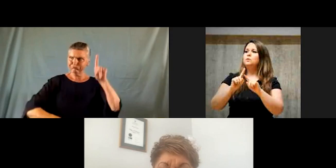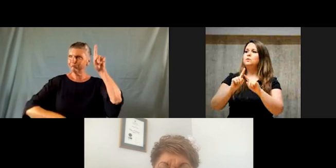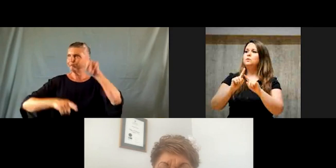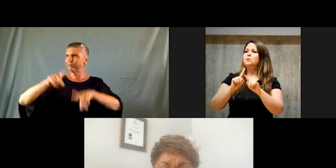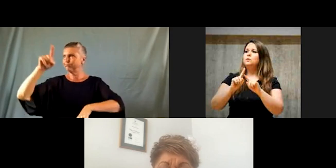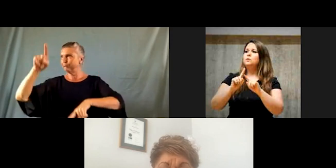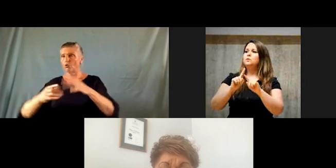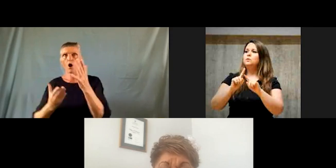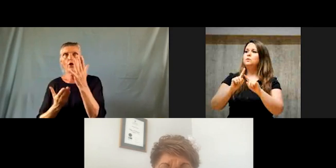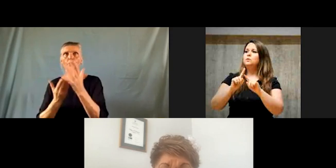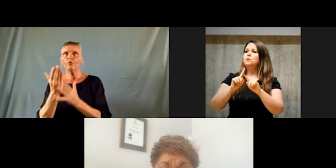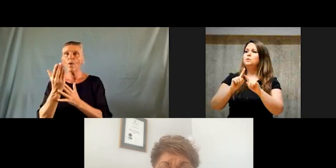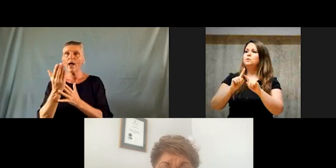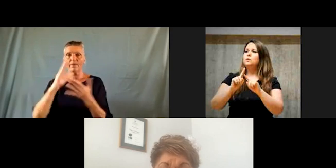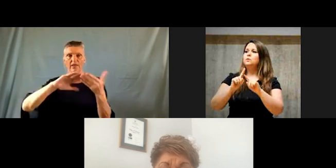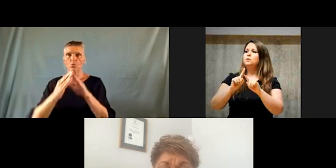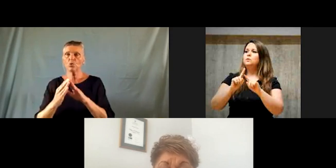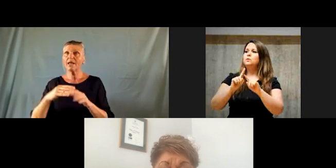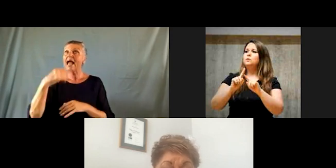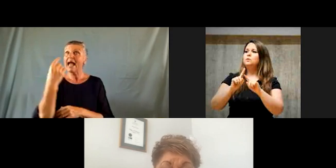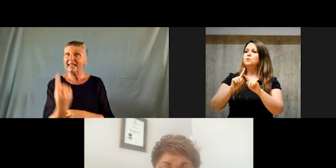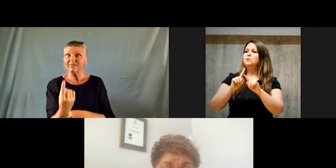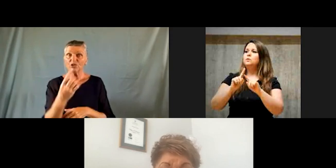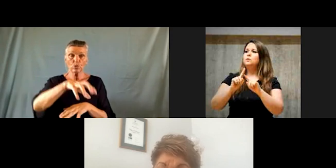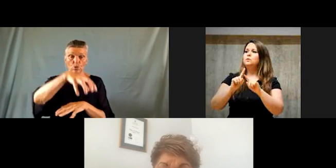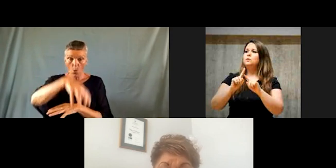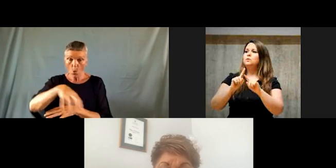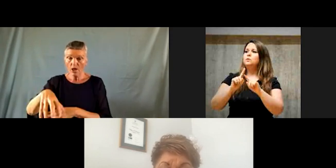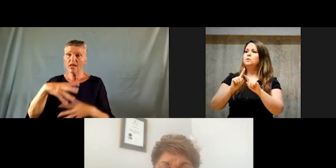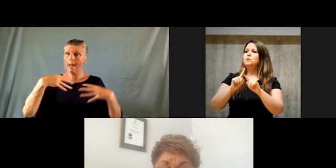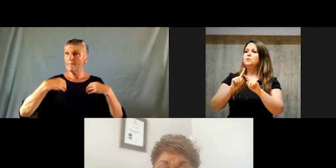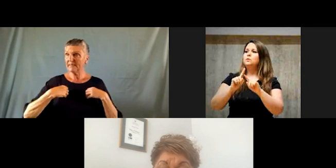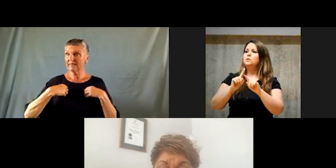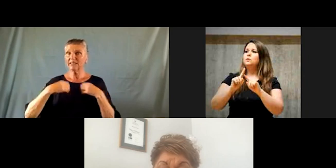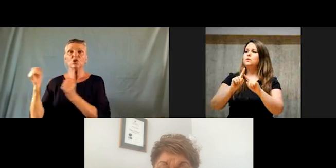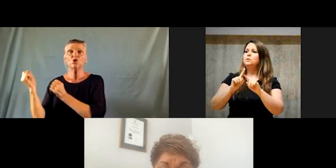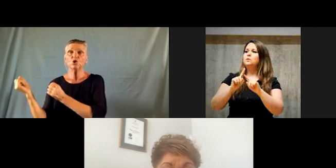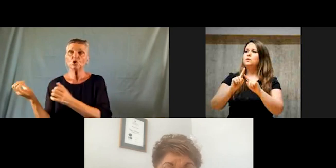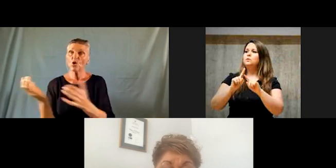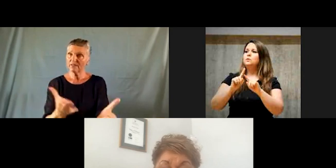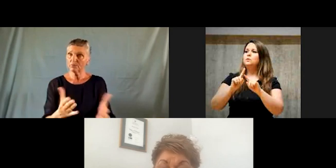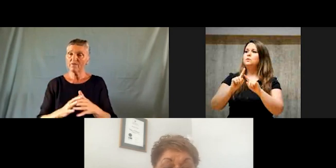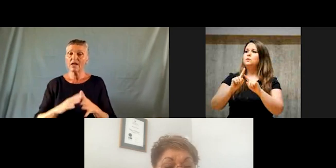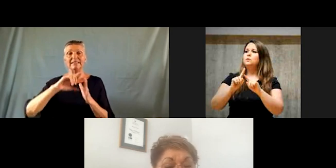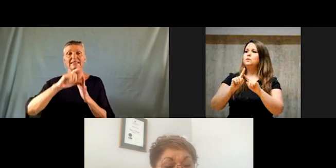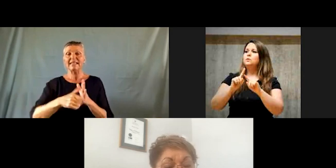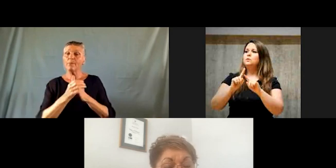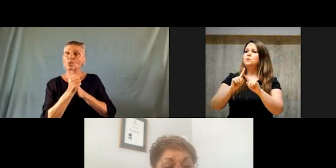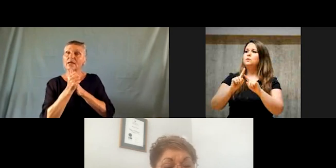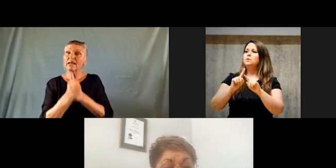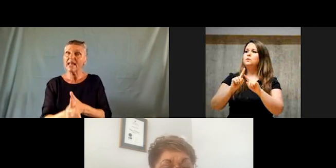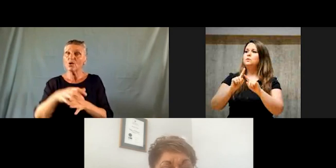of our community: individuals, organisations, business, service providers, disabled-led organisations, carers,